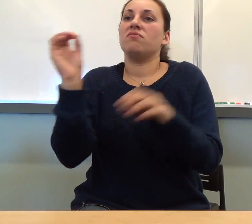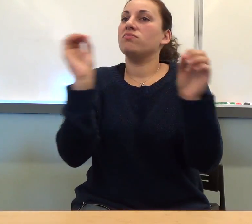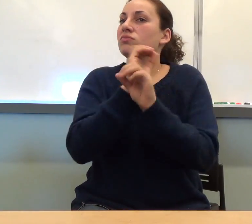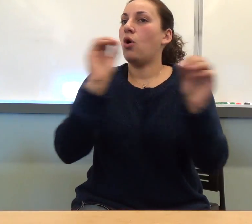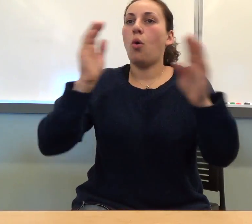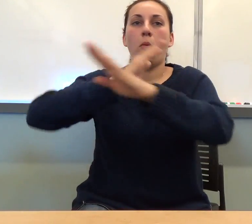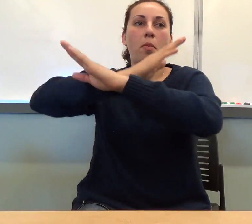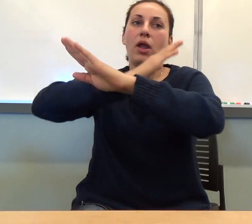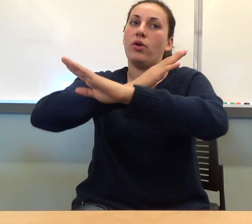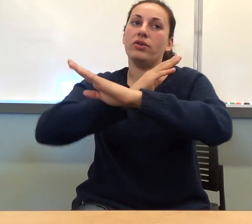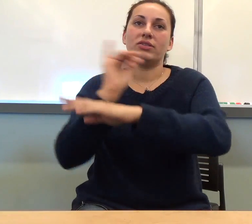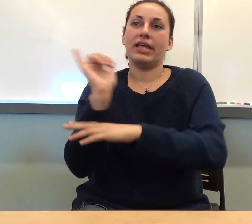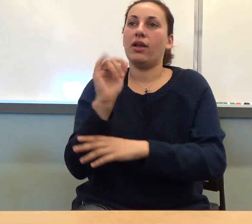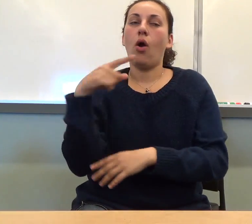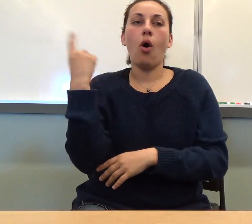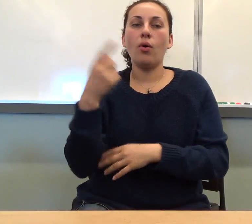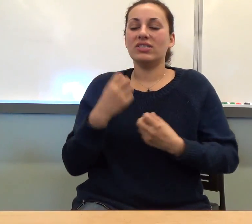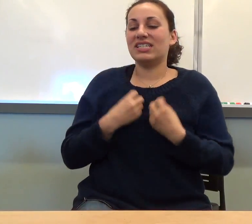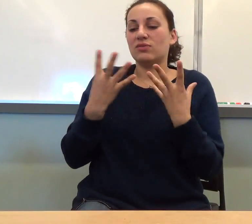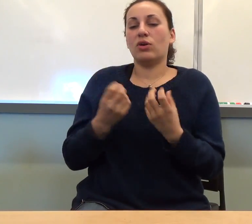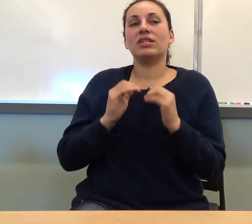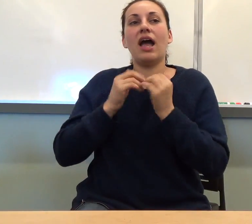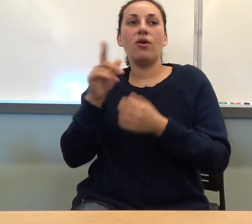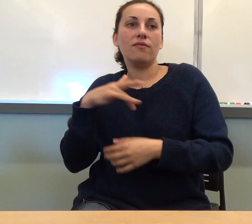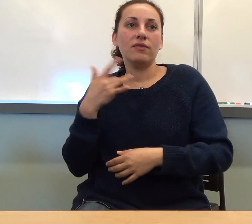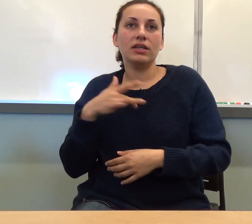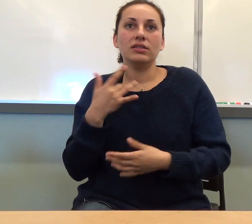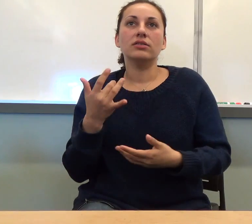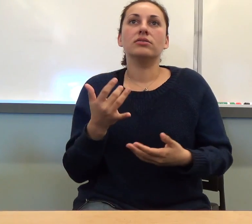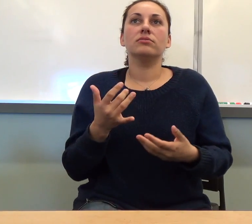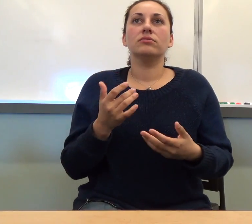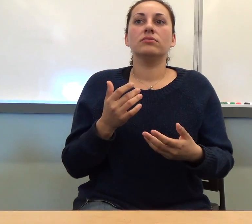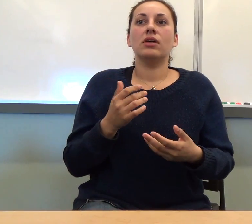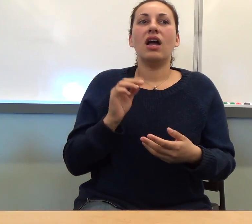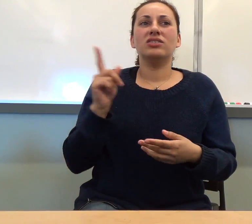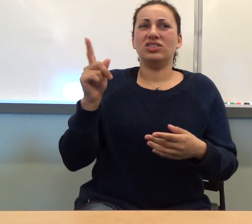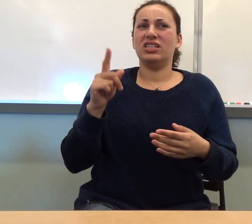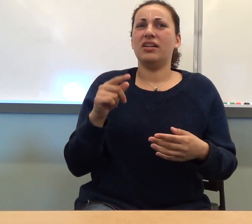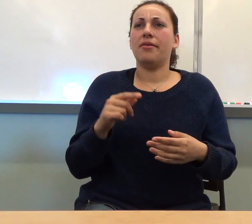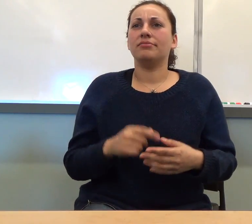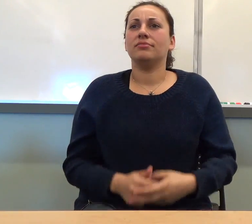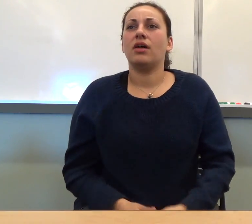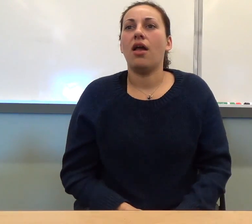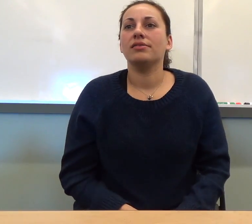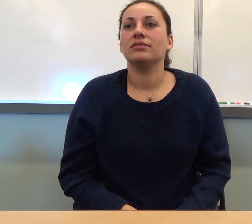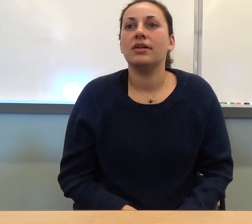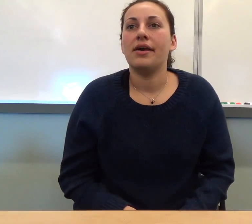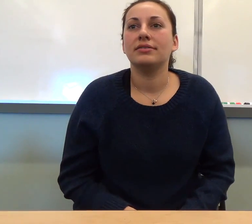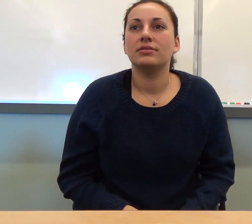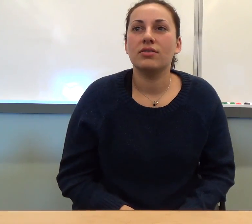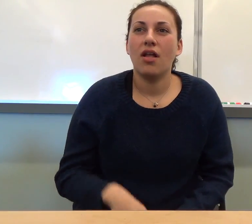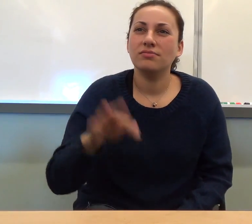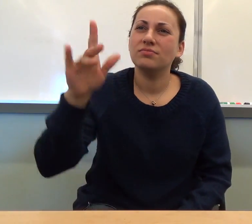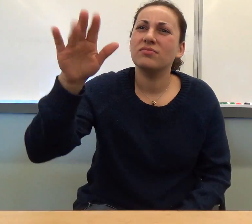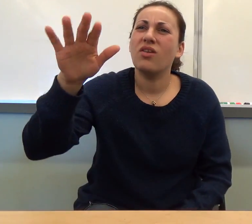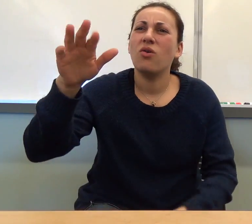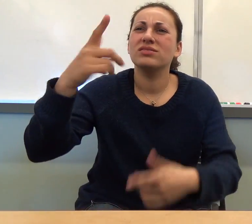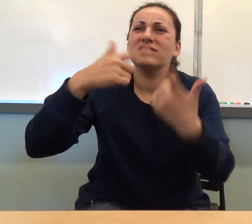Take that homework? Why are you No, not yet. so? Where's your camera? You're supposed to take a picture. I said you looking sick, I gave you a